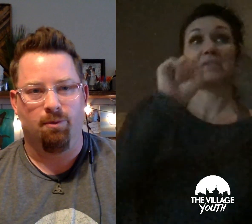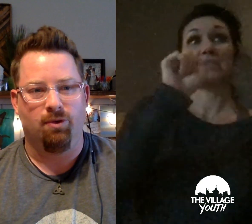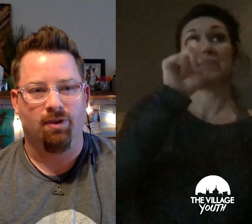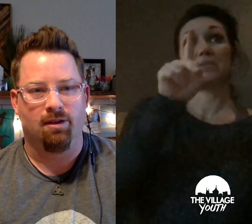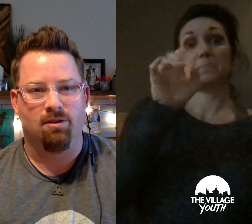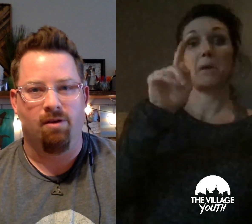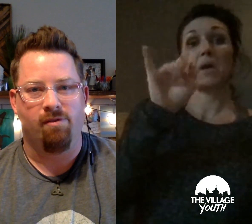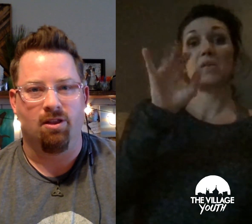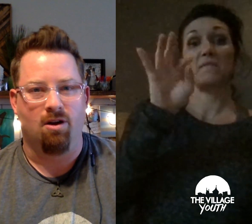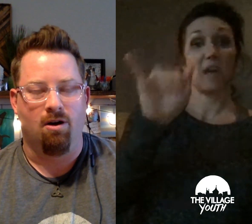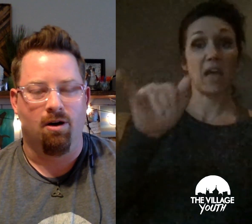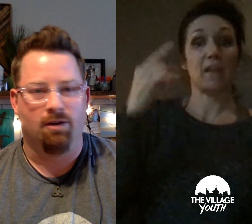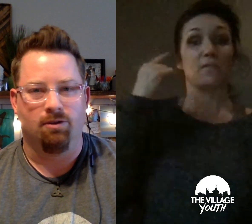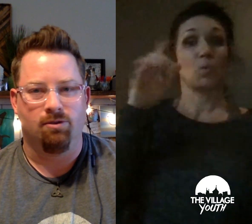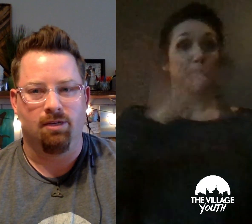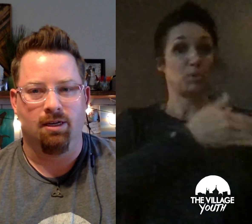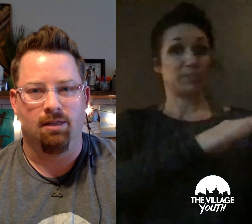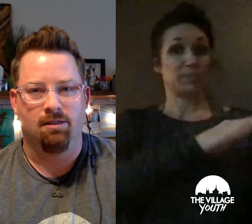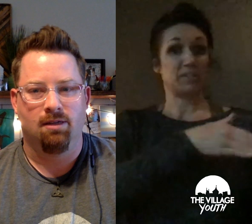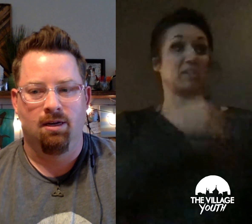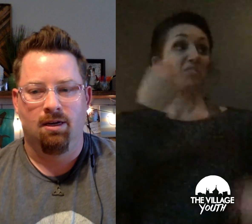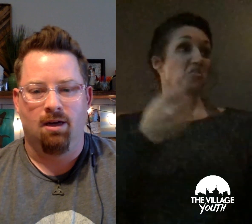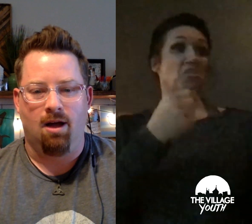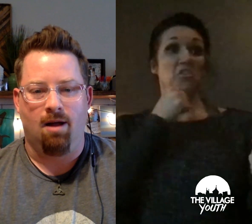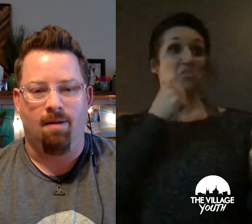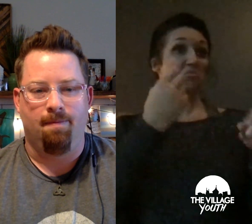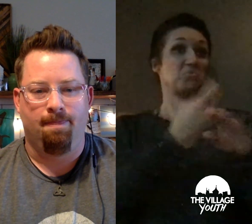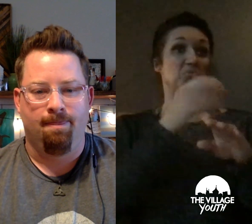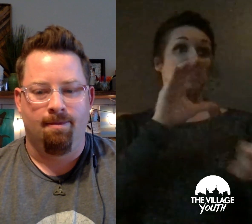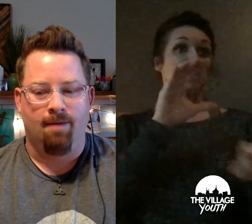go-to for music. So even in the car, I don't use CDs,